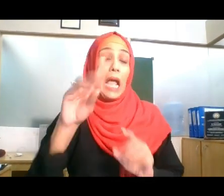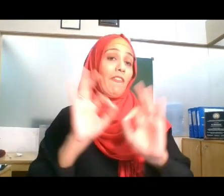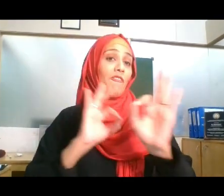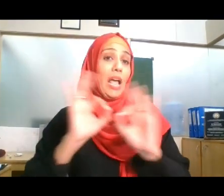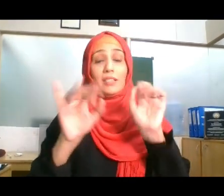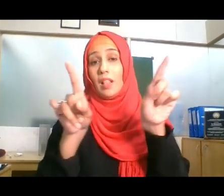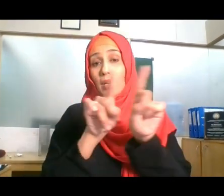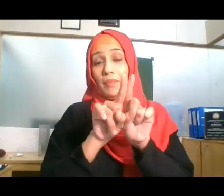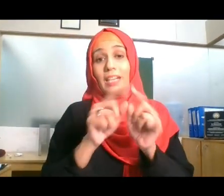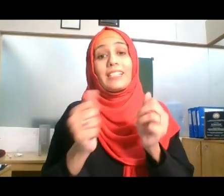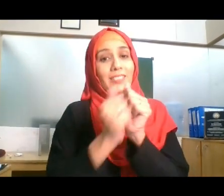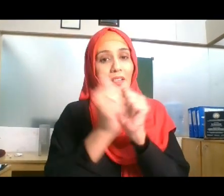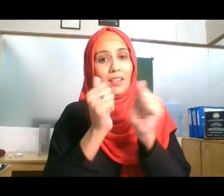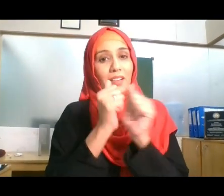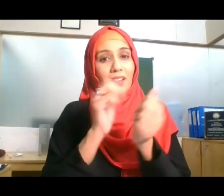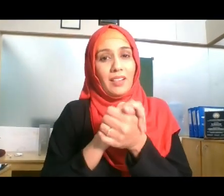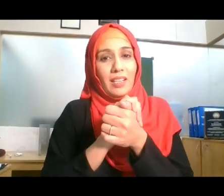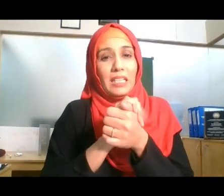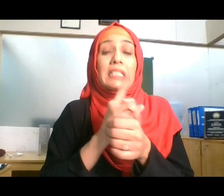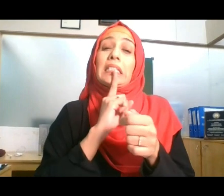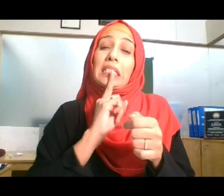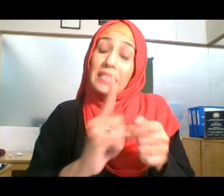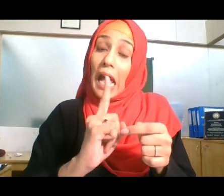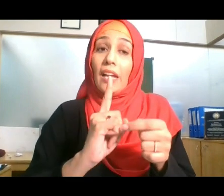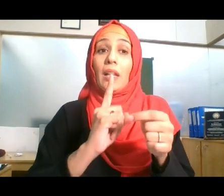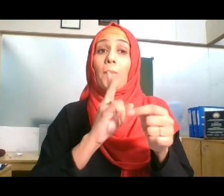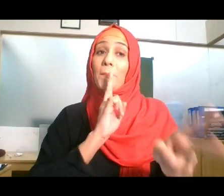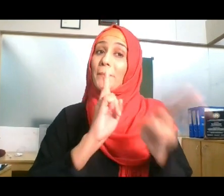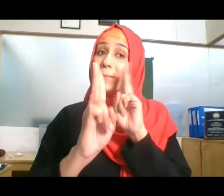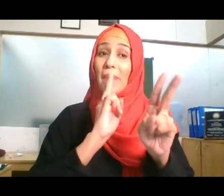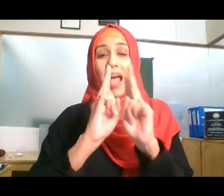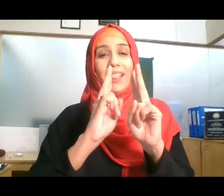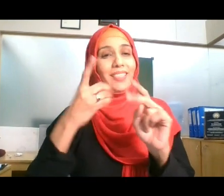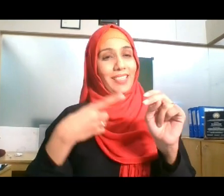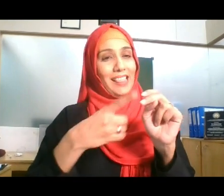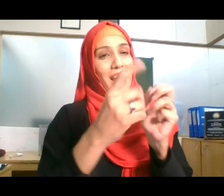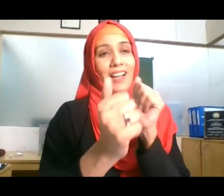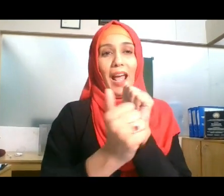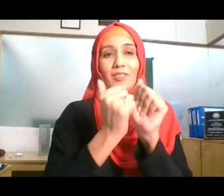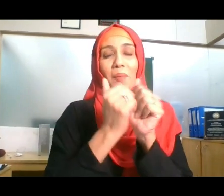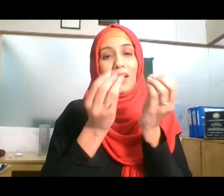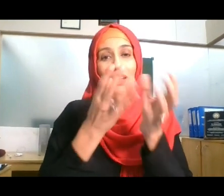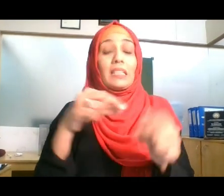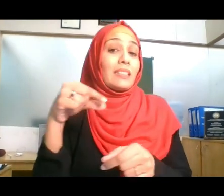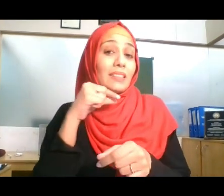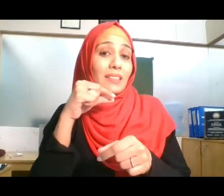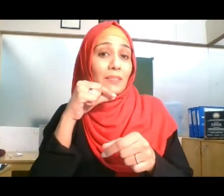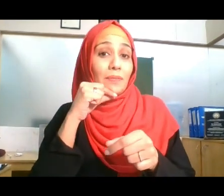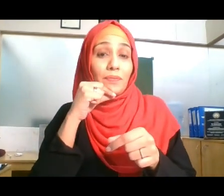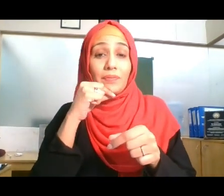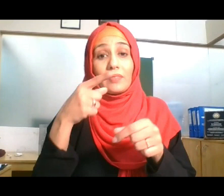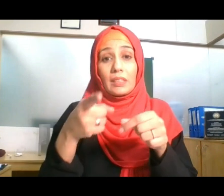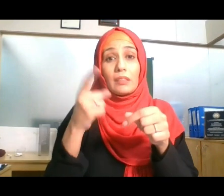are utilized towards, a genuine commitment, as we heard from Qasim, towards ensuring that our